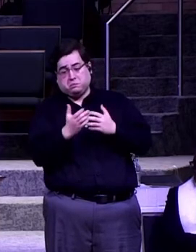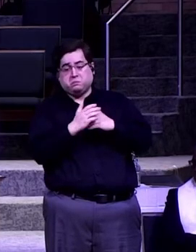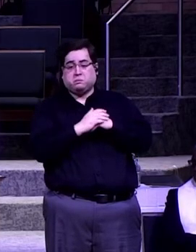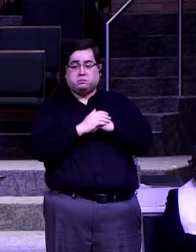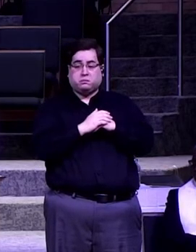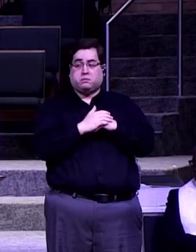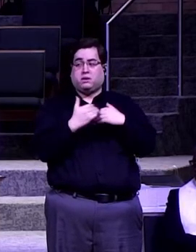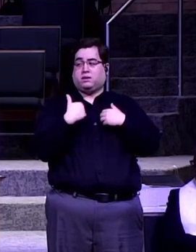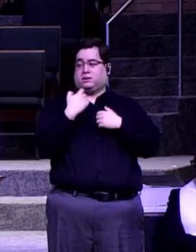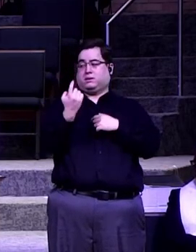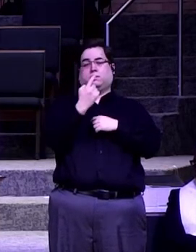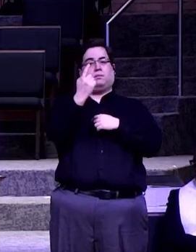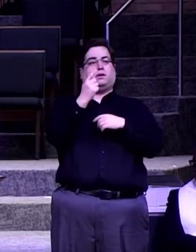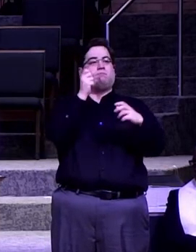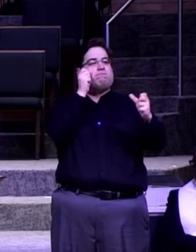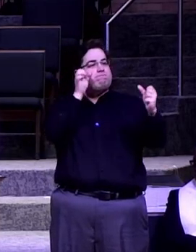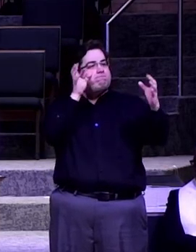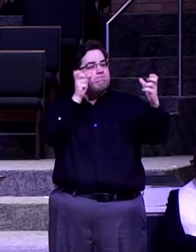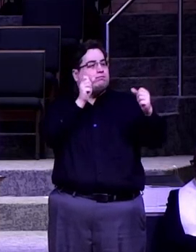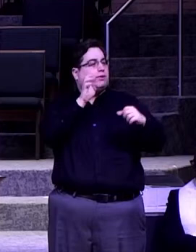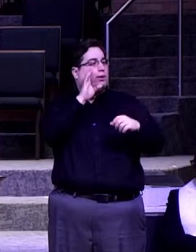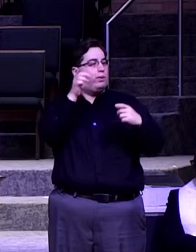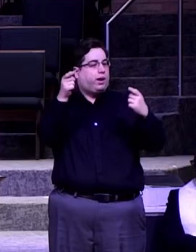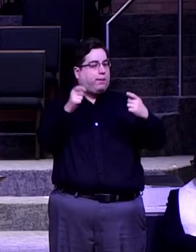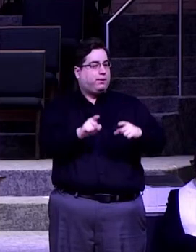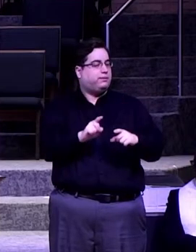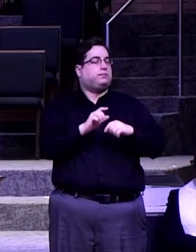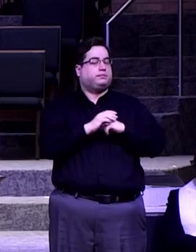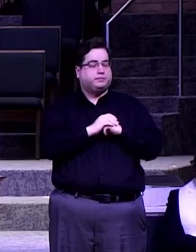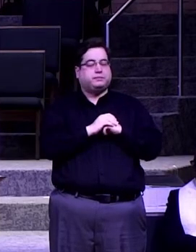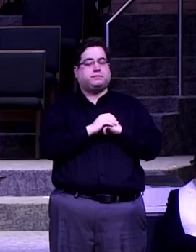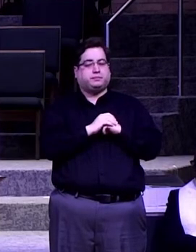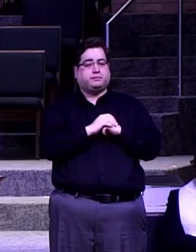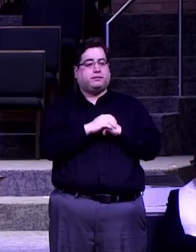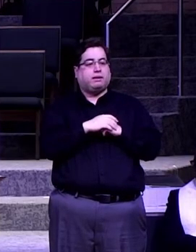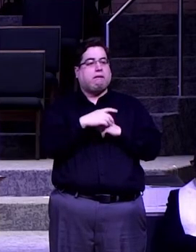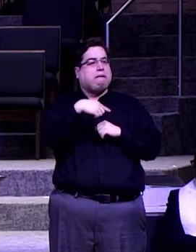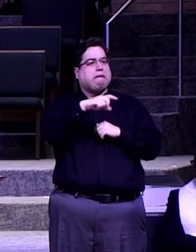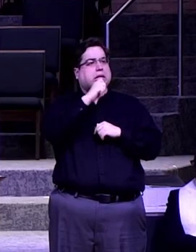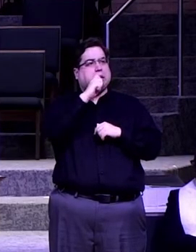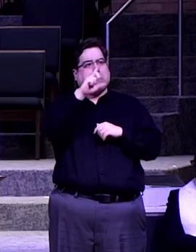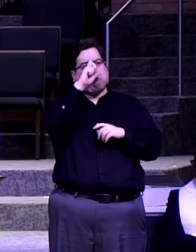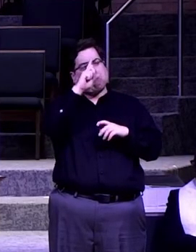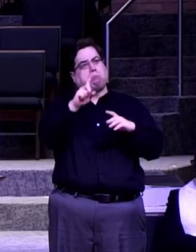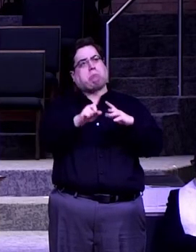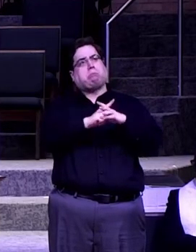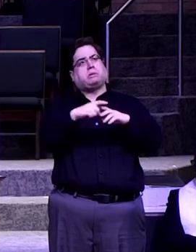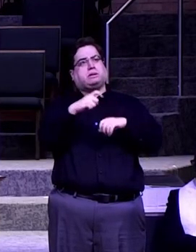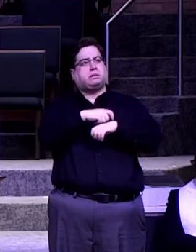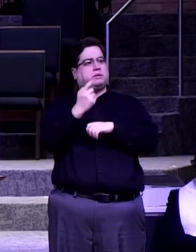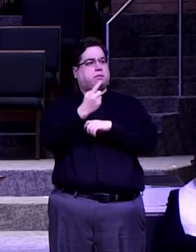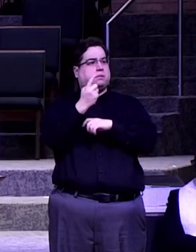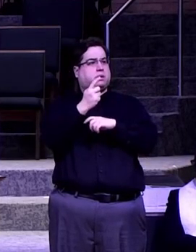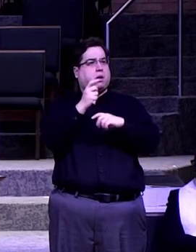there was something wonderful that was going to happen. They didn't think of it as the time of something